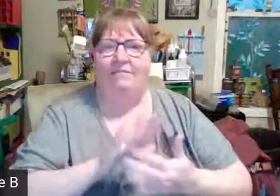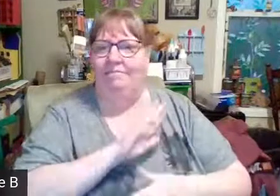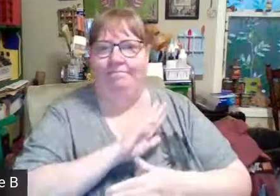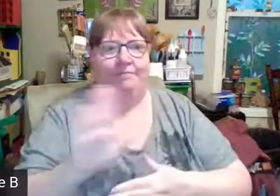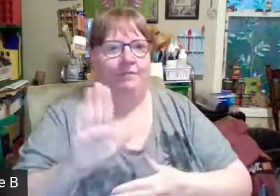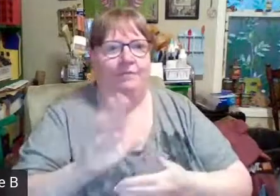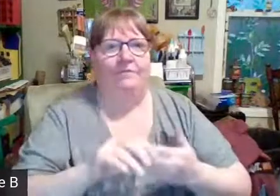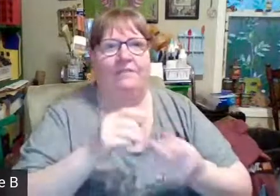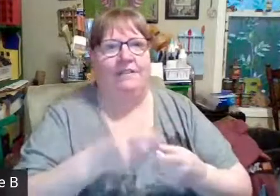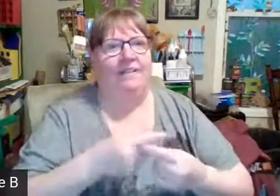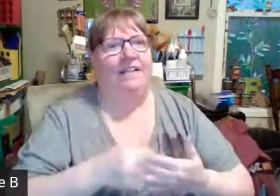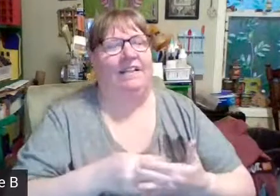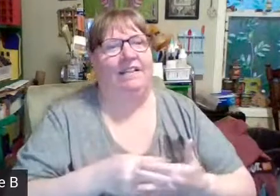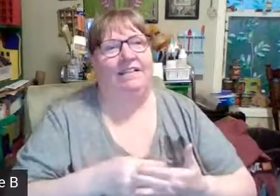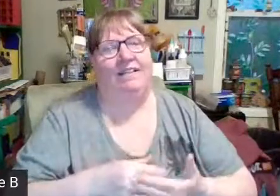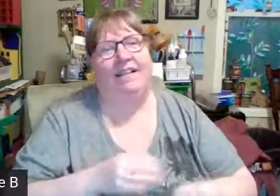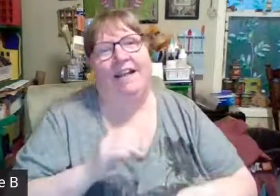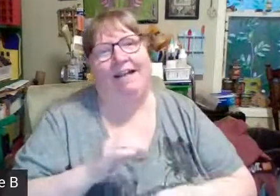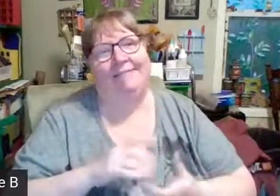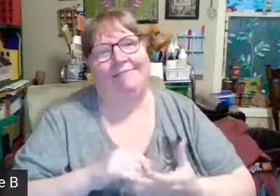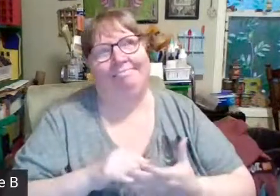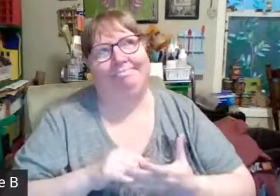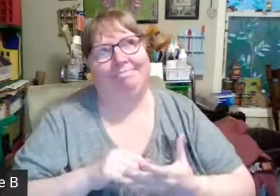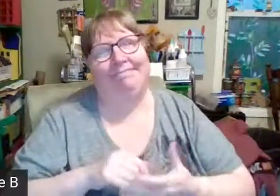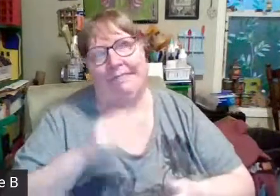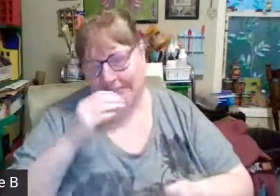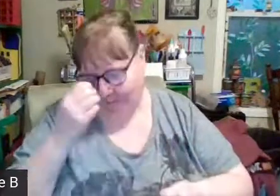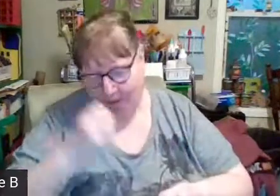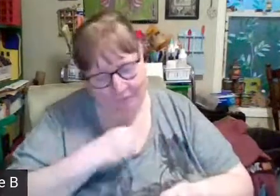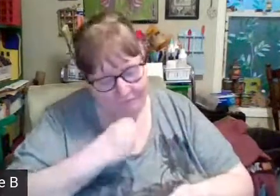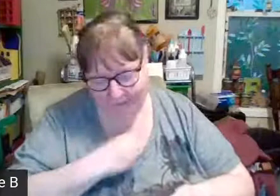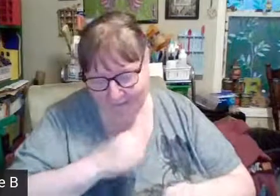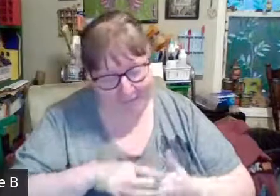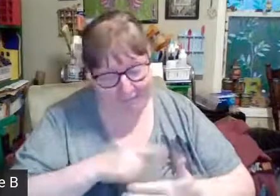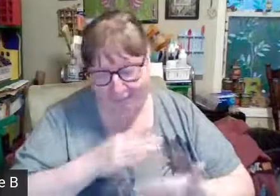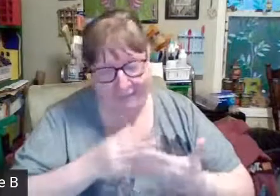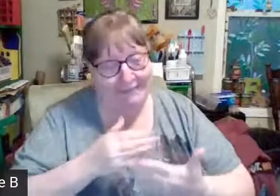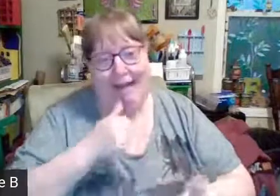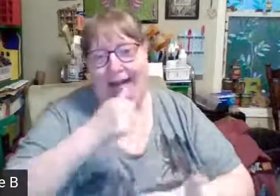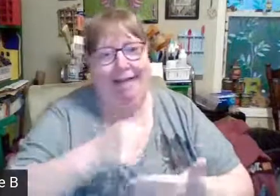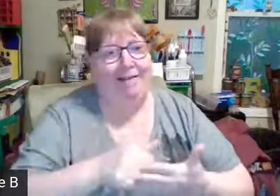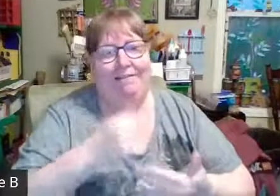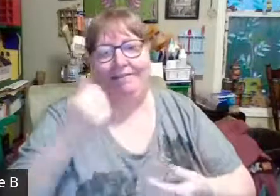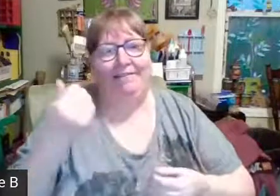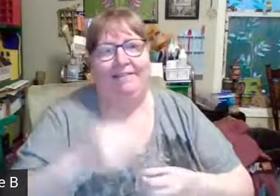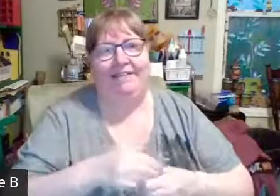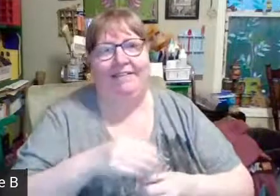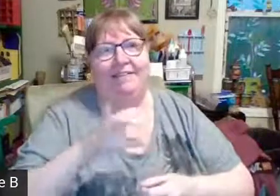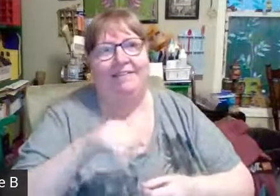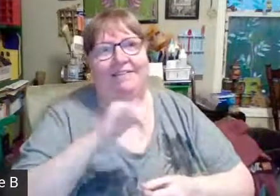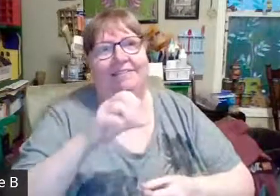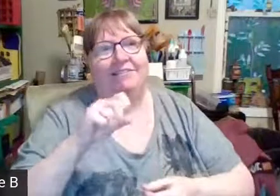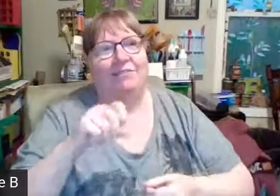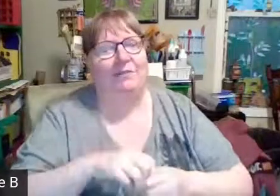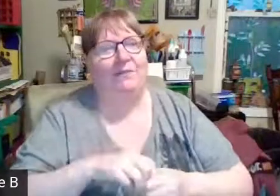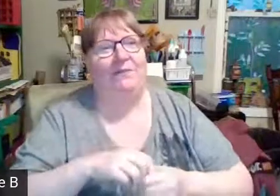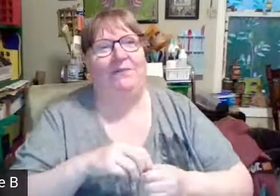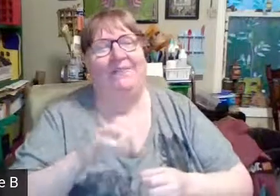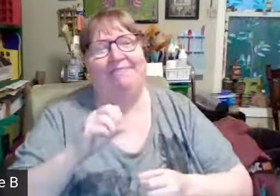sent junk journal supplies. And it's funny because I still beat myself up over things like that. So because I don't want it to be things that you